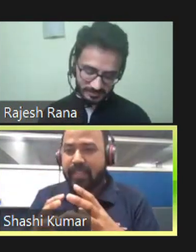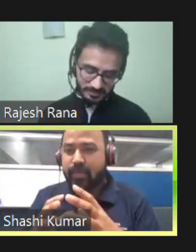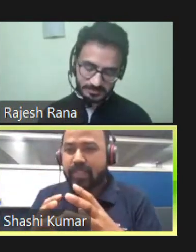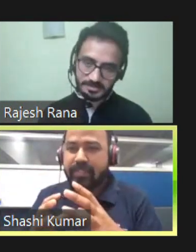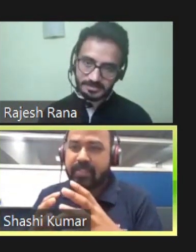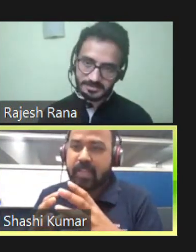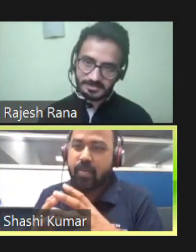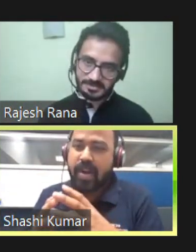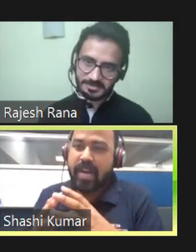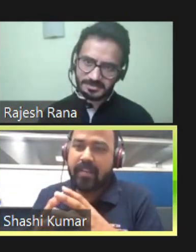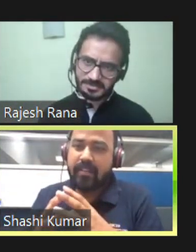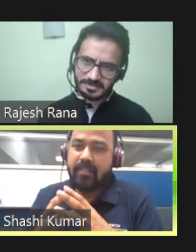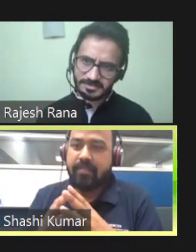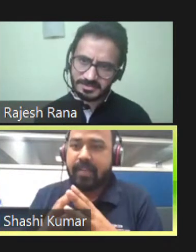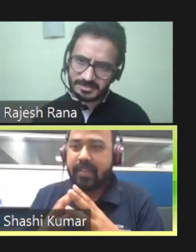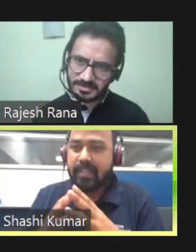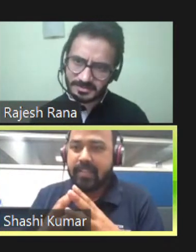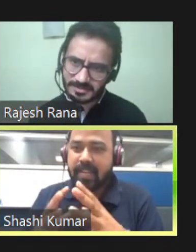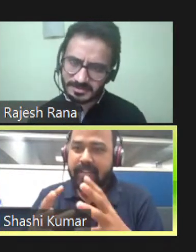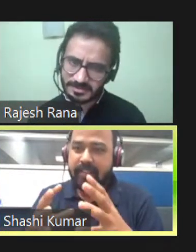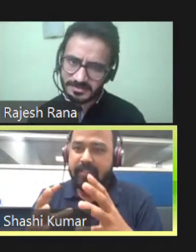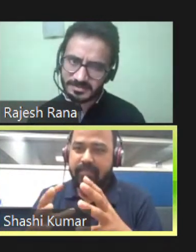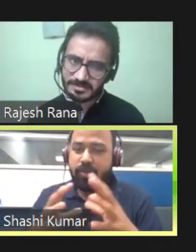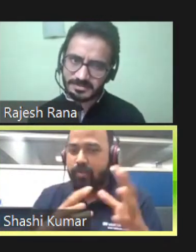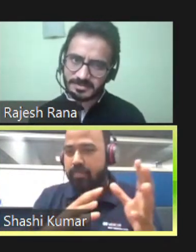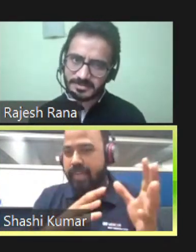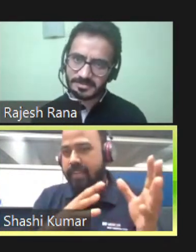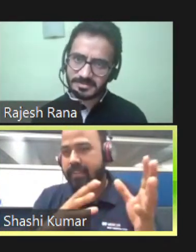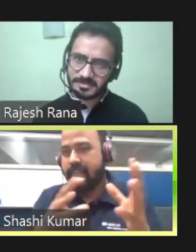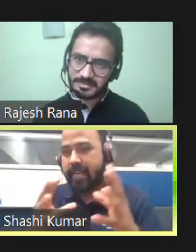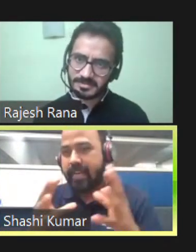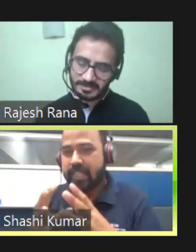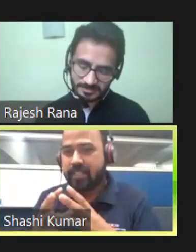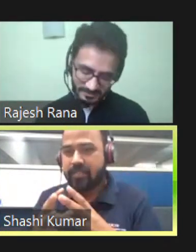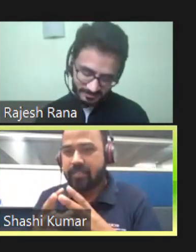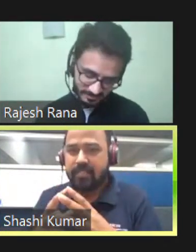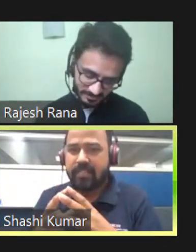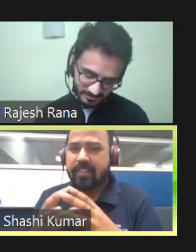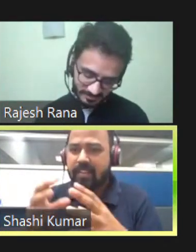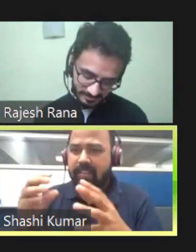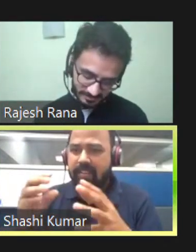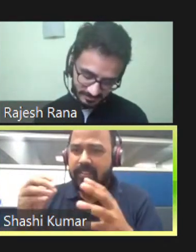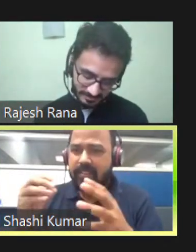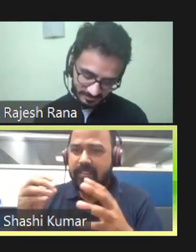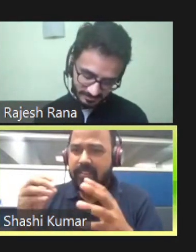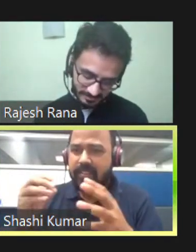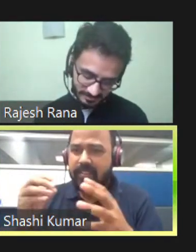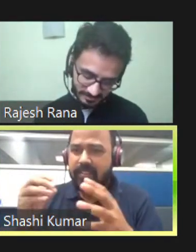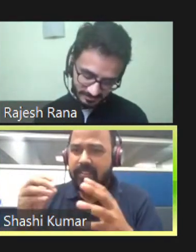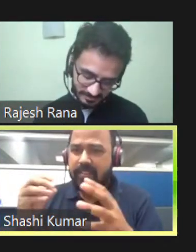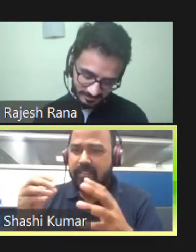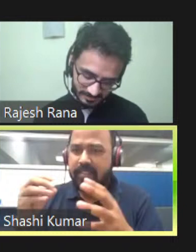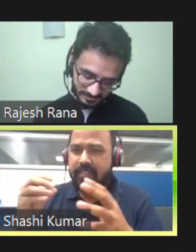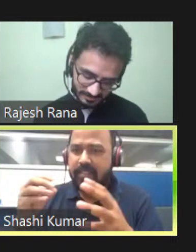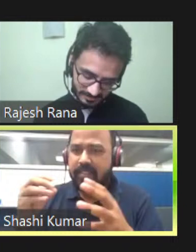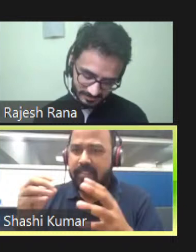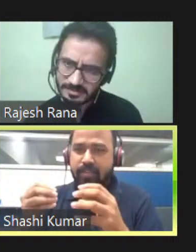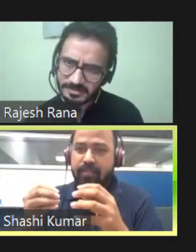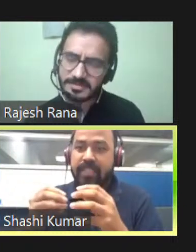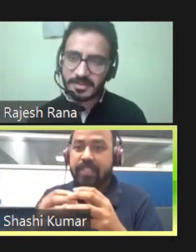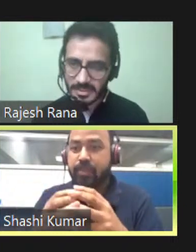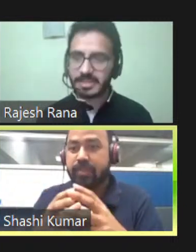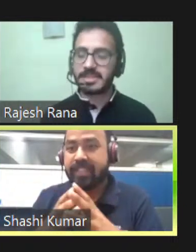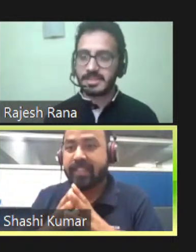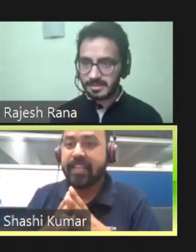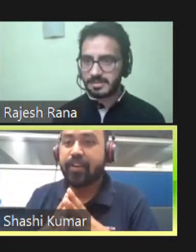and what is required when we are starting. So, like other languages as well, there are some basics which are involved